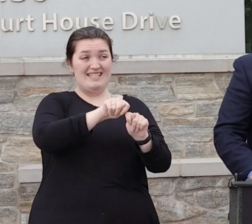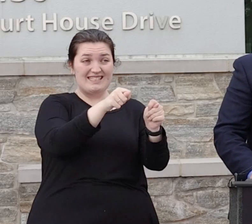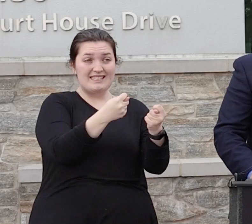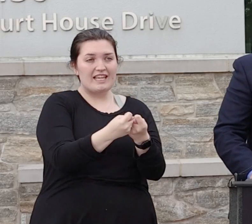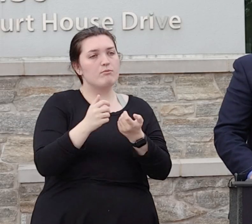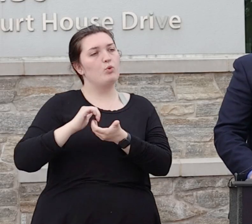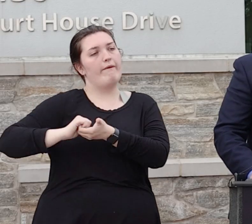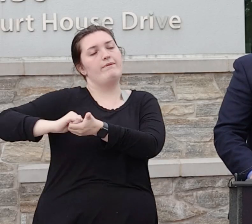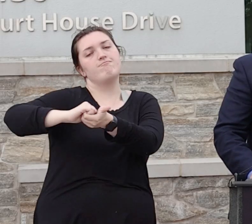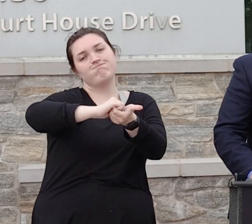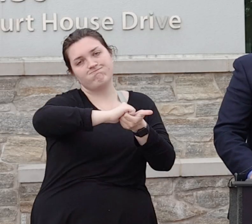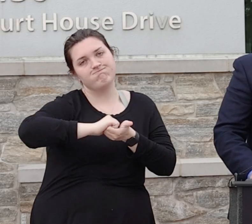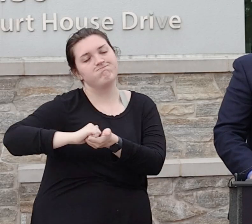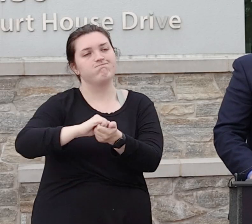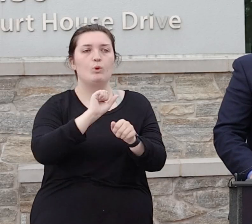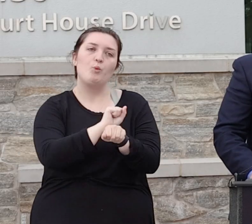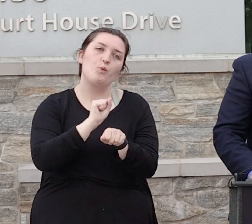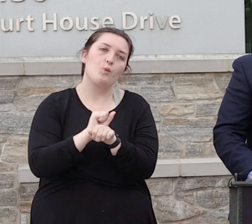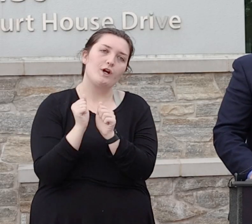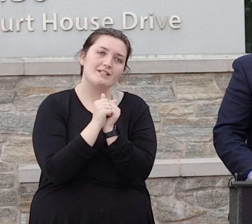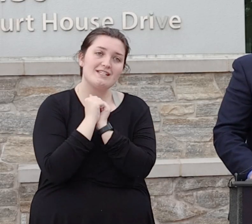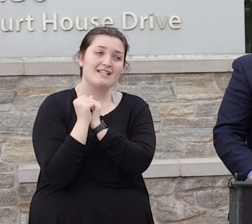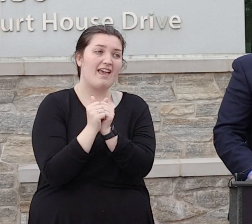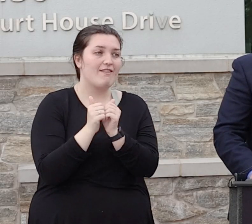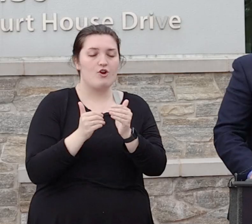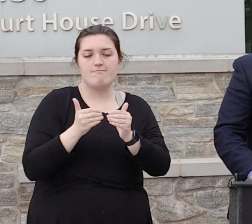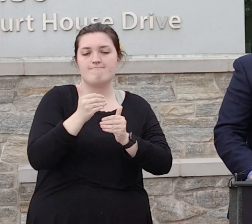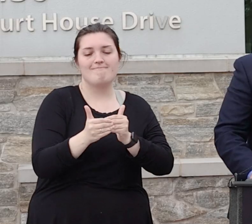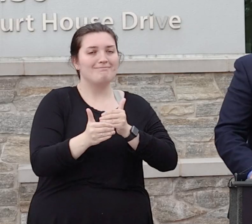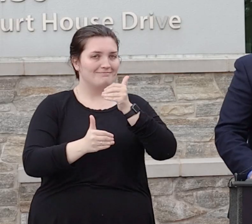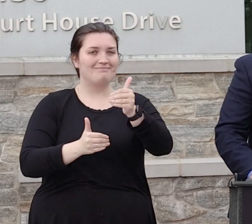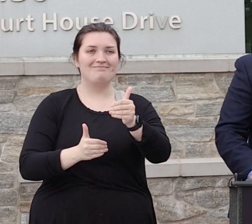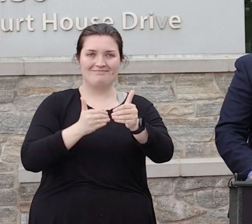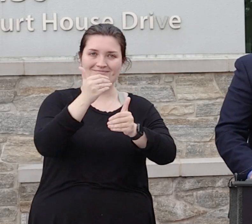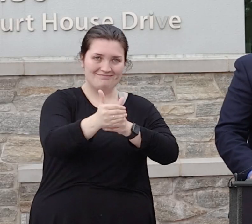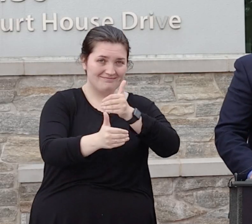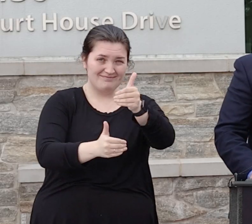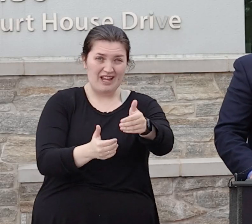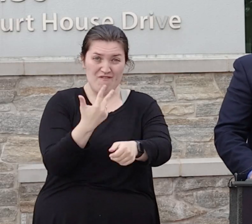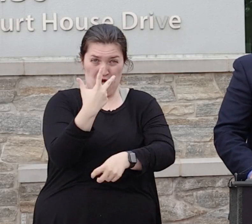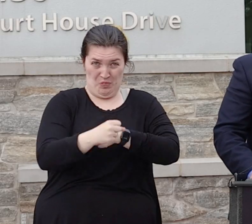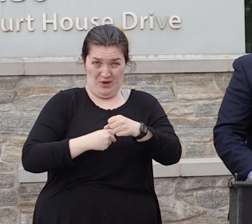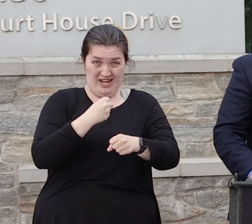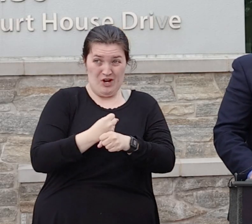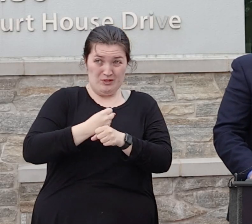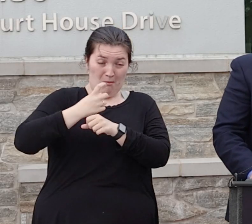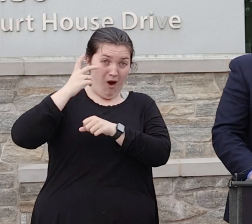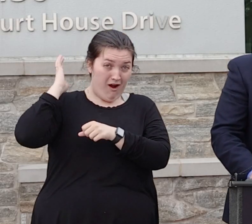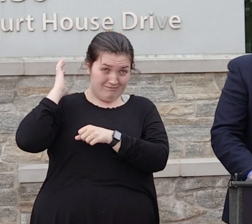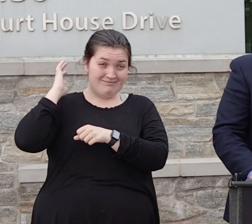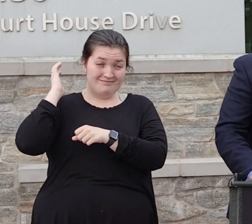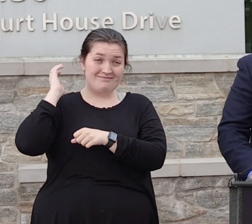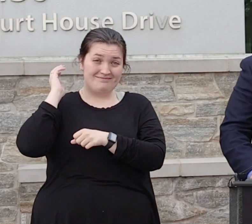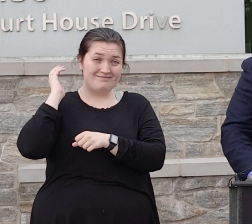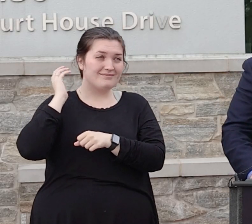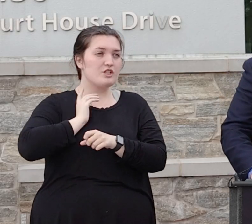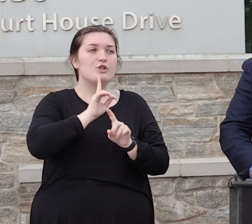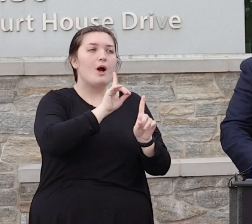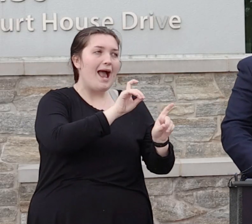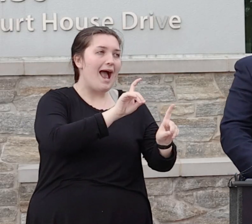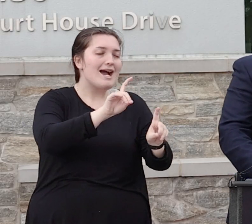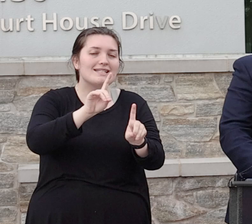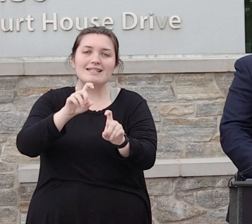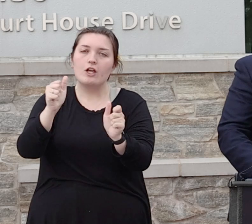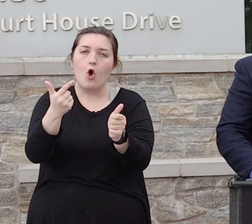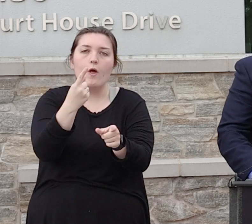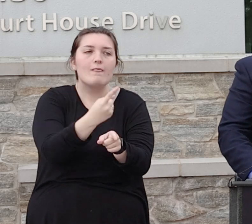with us step by step now for our third operating budget season, asking all of the right questions and making sure the work gets